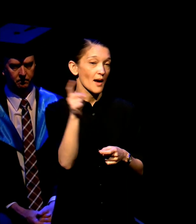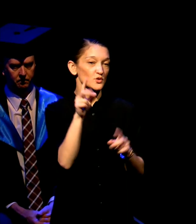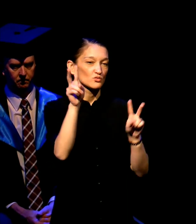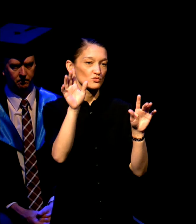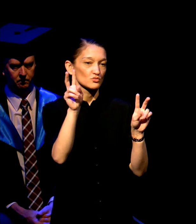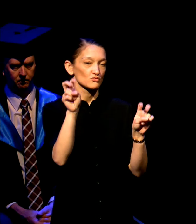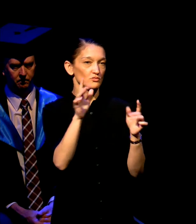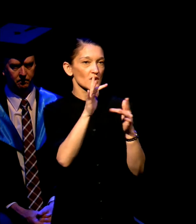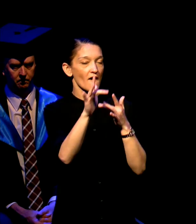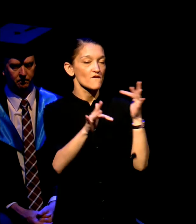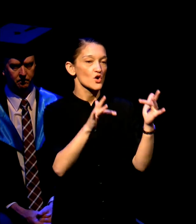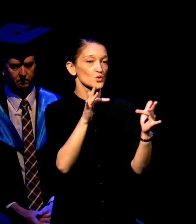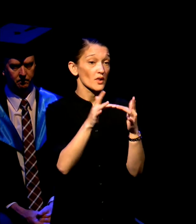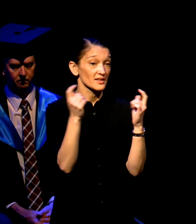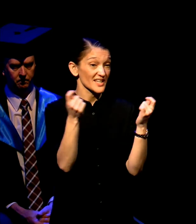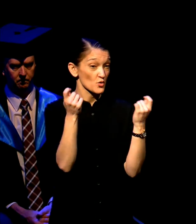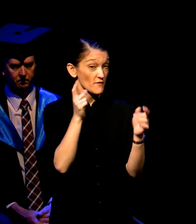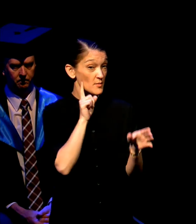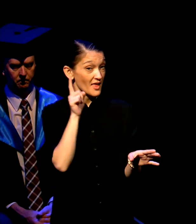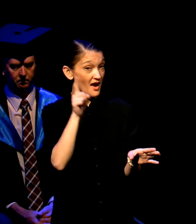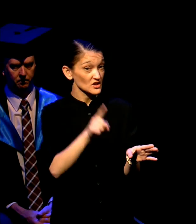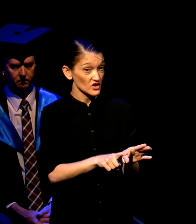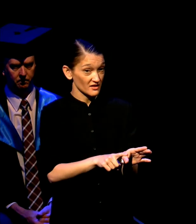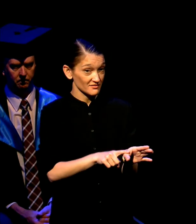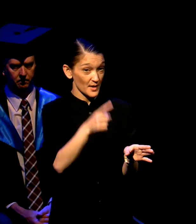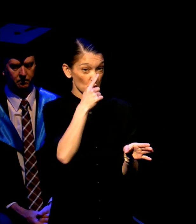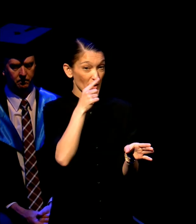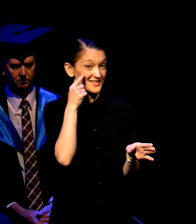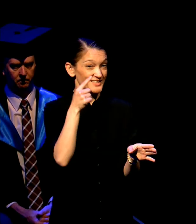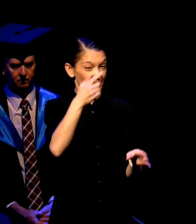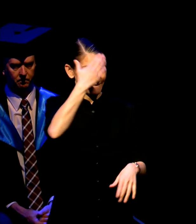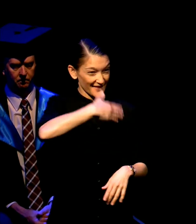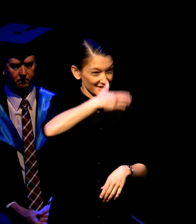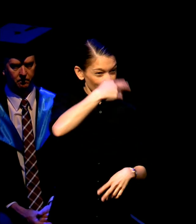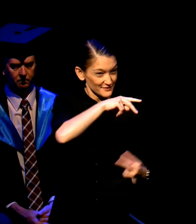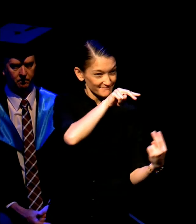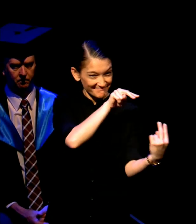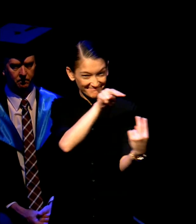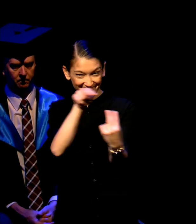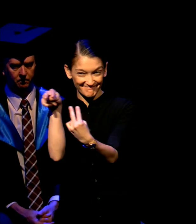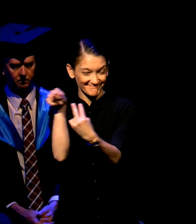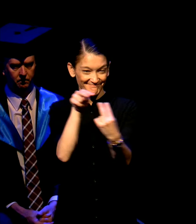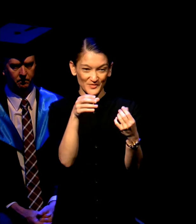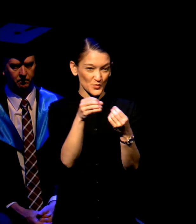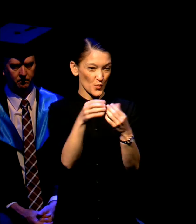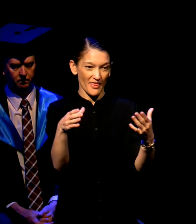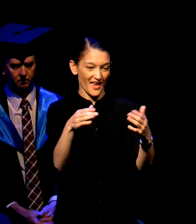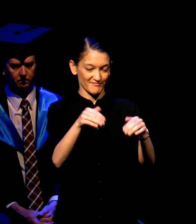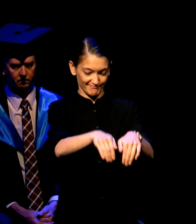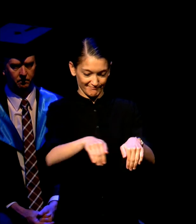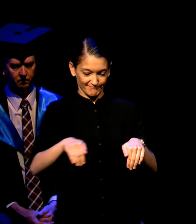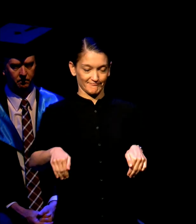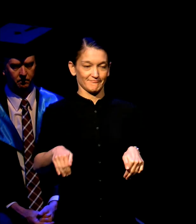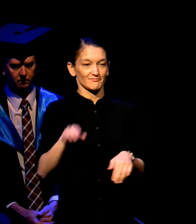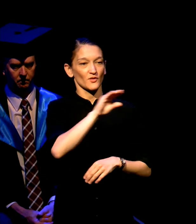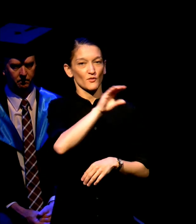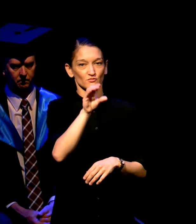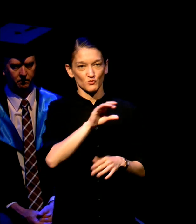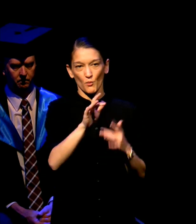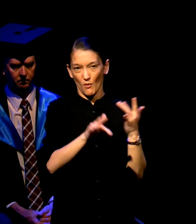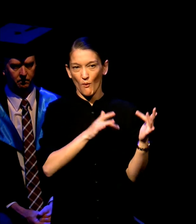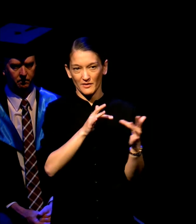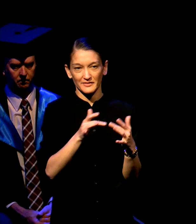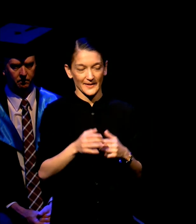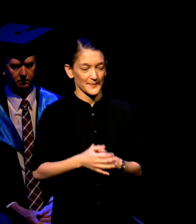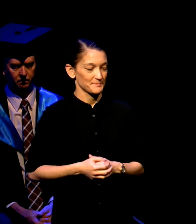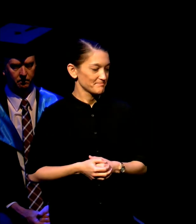ceremony last year, and how liberating it is to see your faces without the confines of a screen. I understand